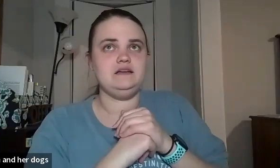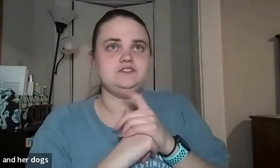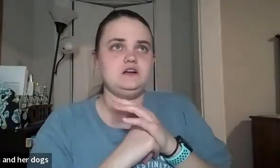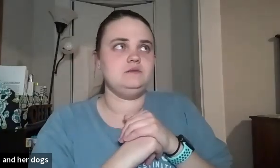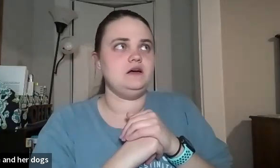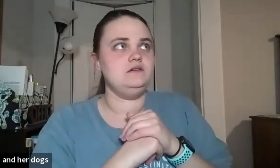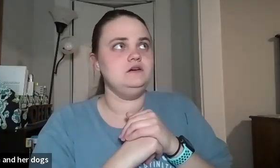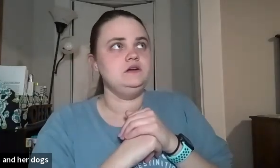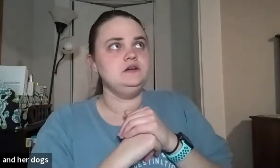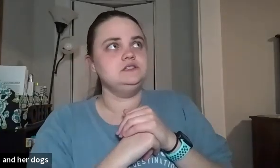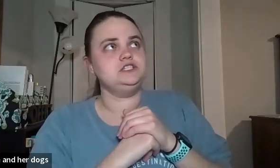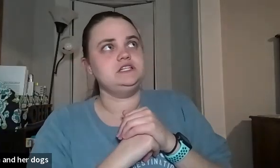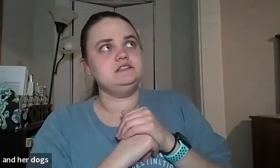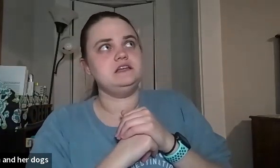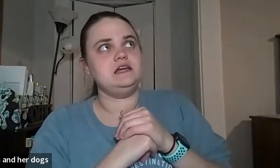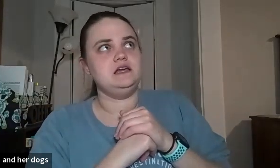you're talking about she's a,